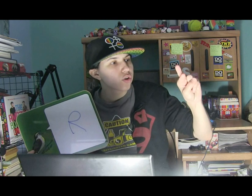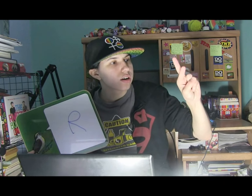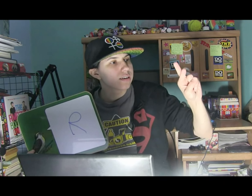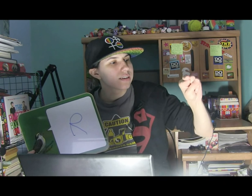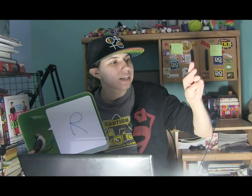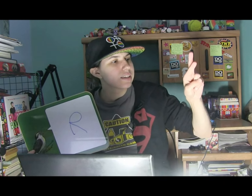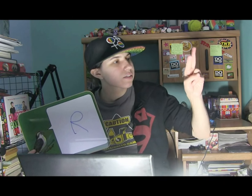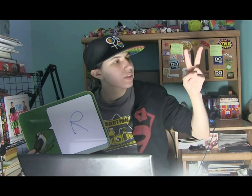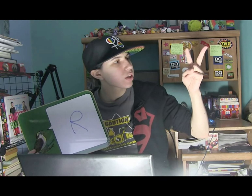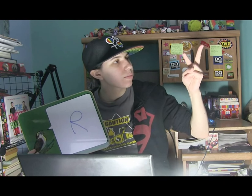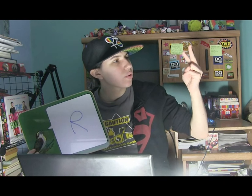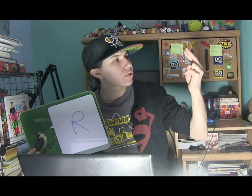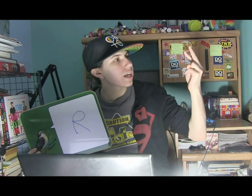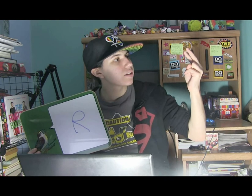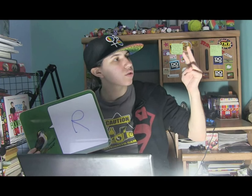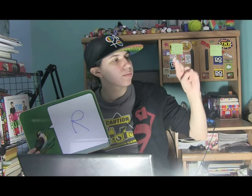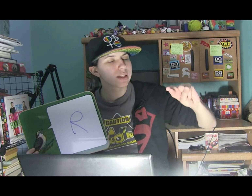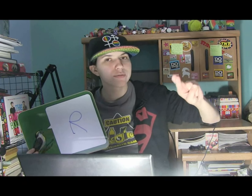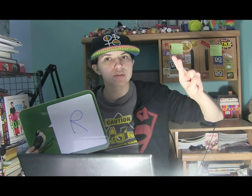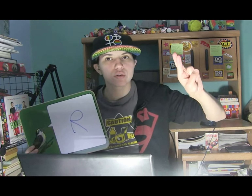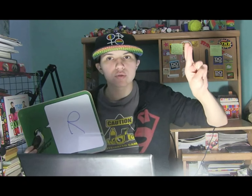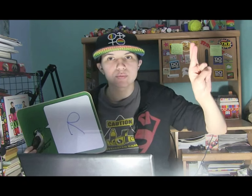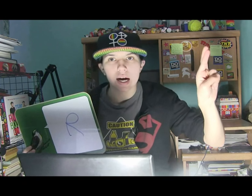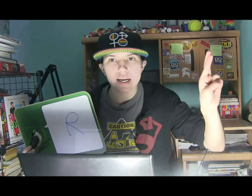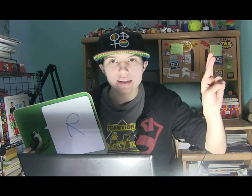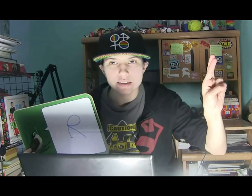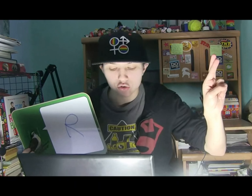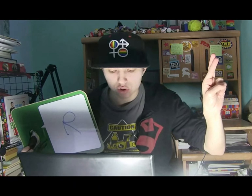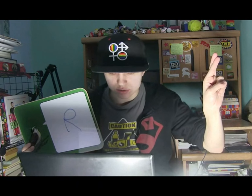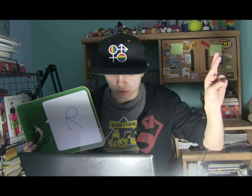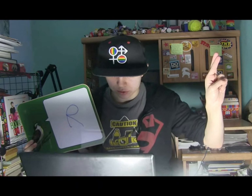your index finger comes forward and your middle finger goes behind it to cross over it.